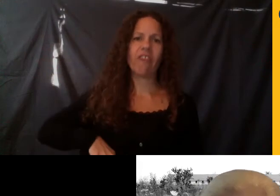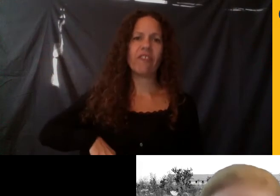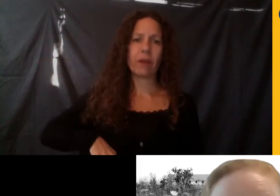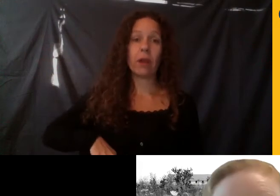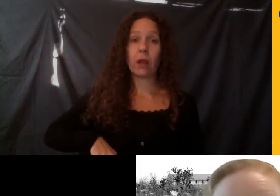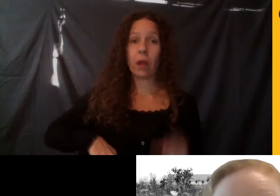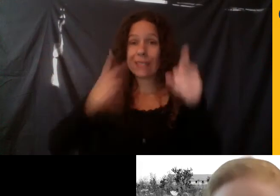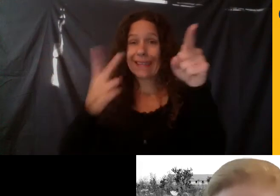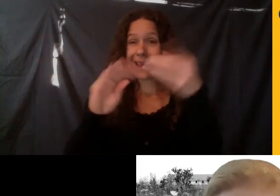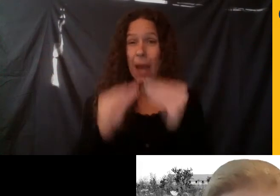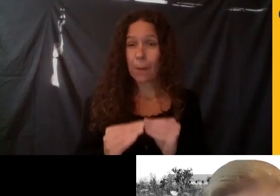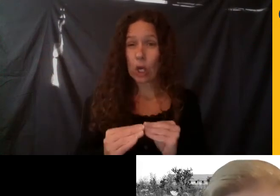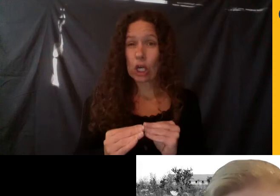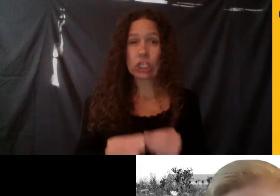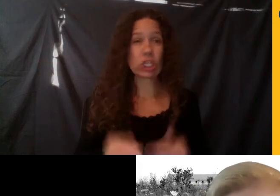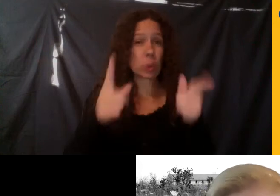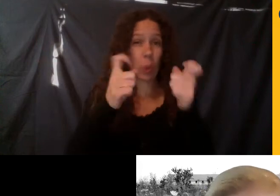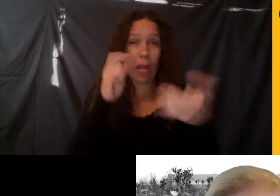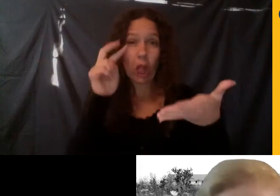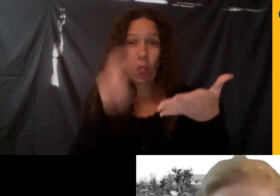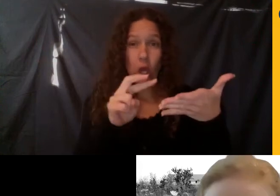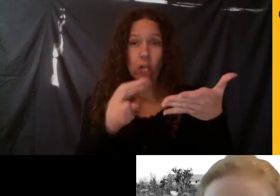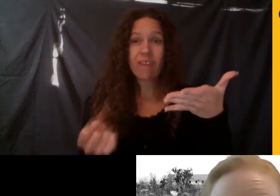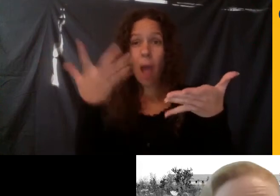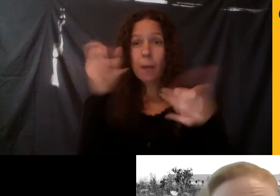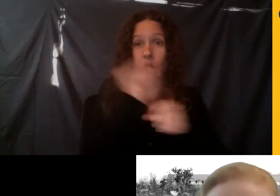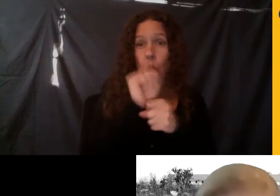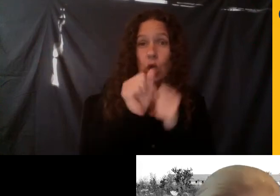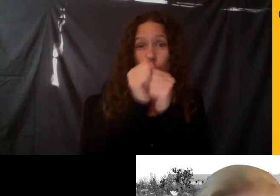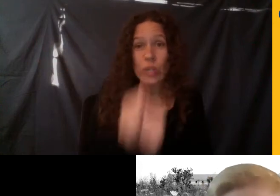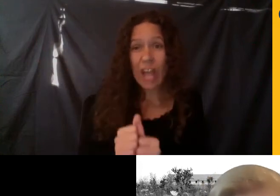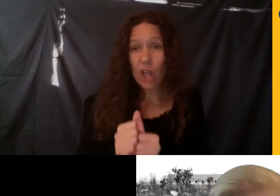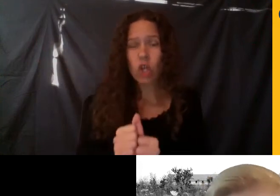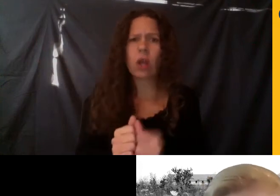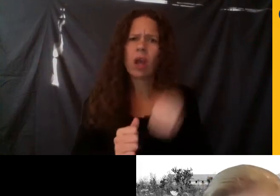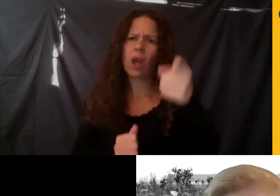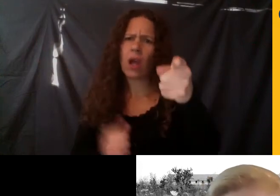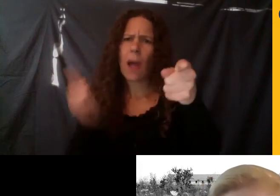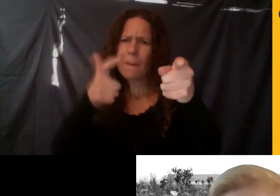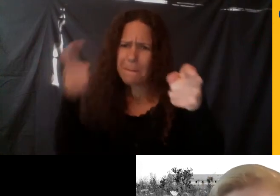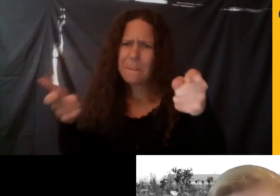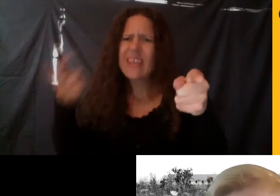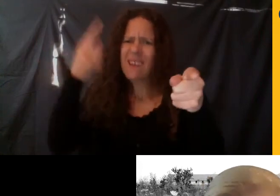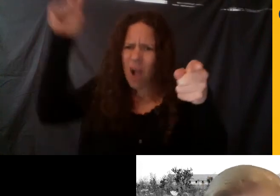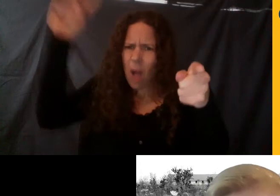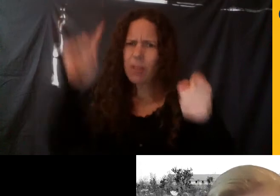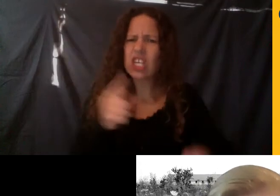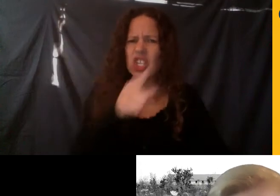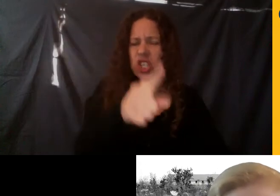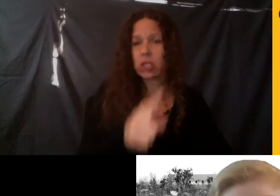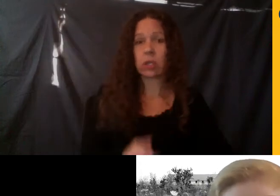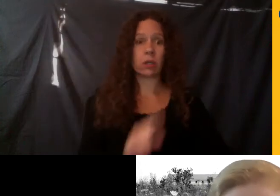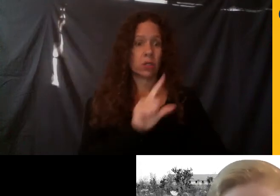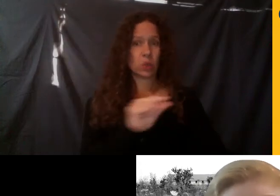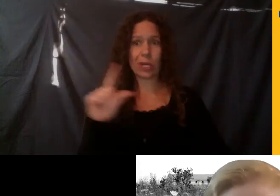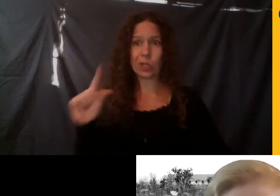look at the numbers to quantify the work we all did together. Some big stuff that we all accomplished. In the course of